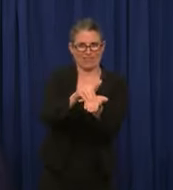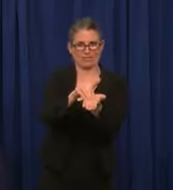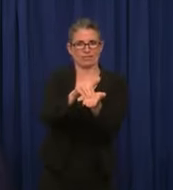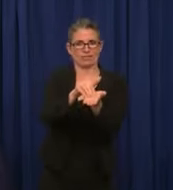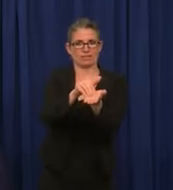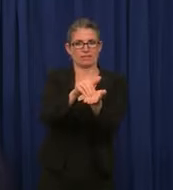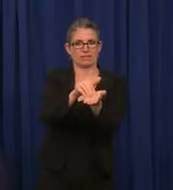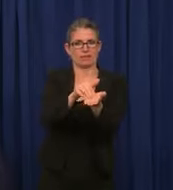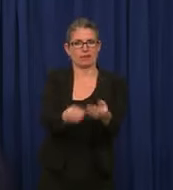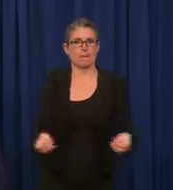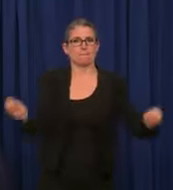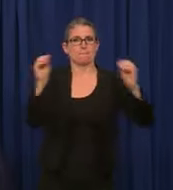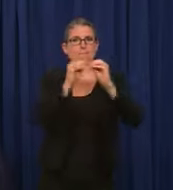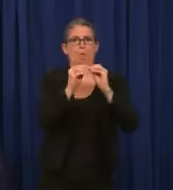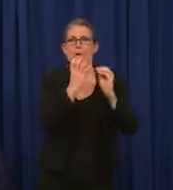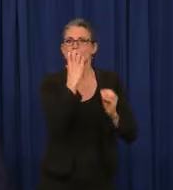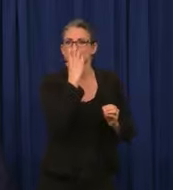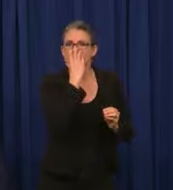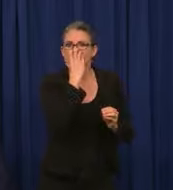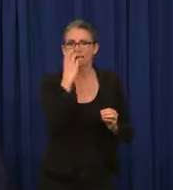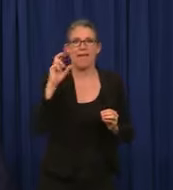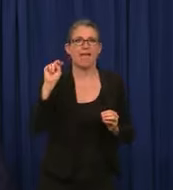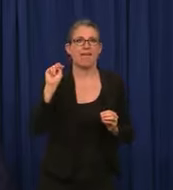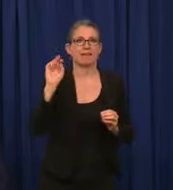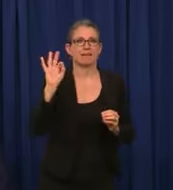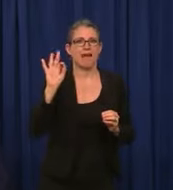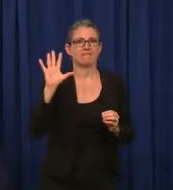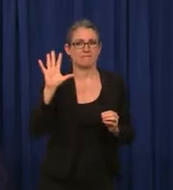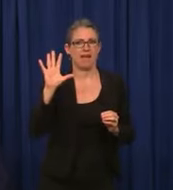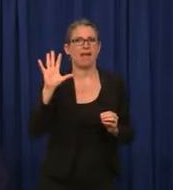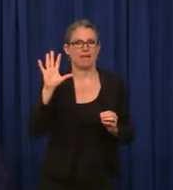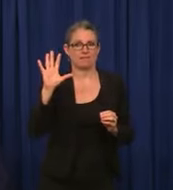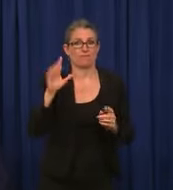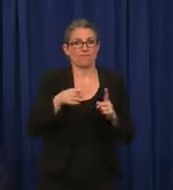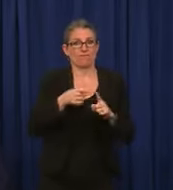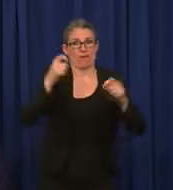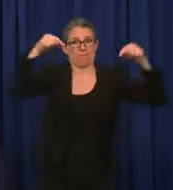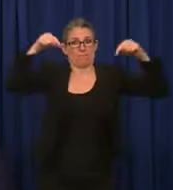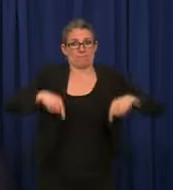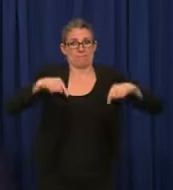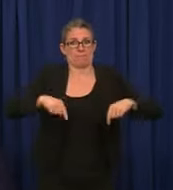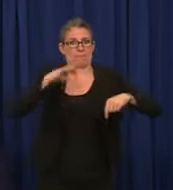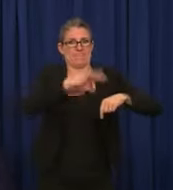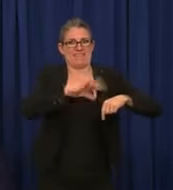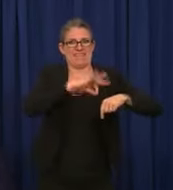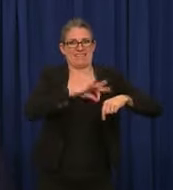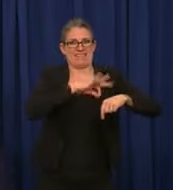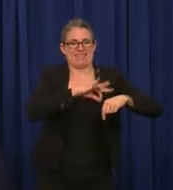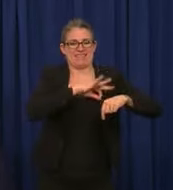KN95 masks from a vendor here in Maine with whom we work quite a bit.